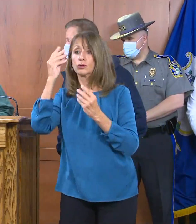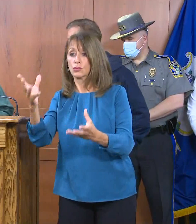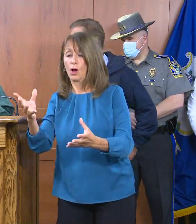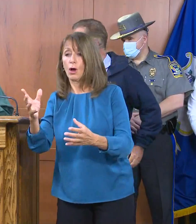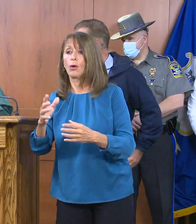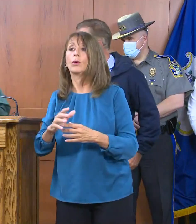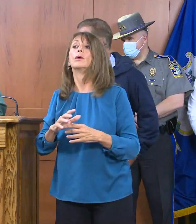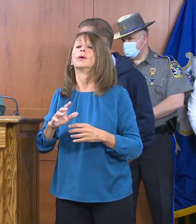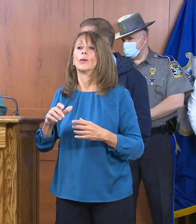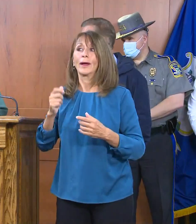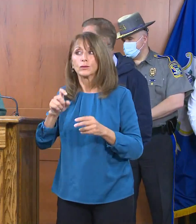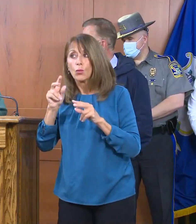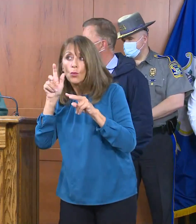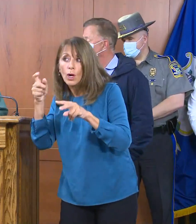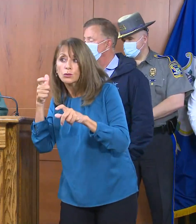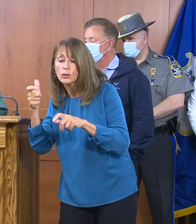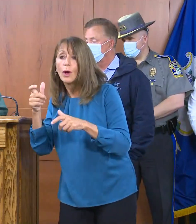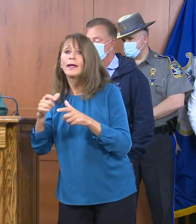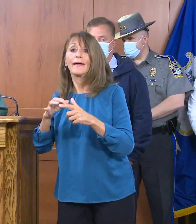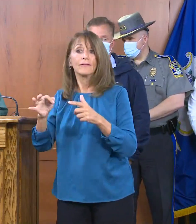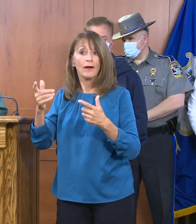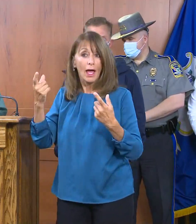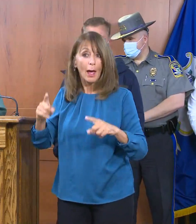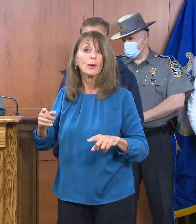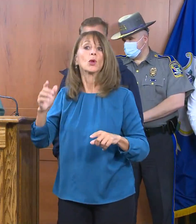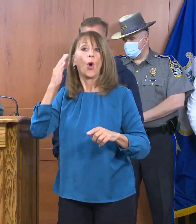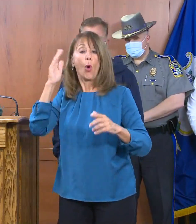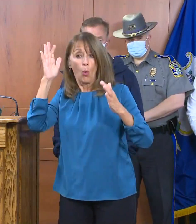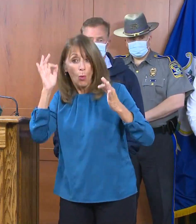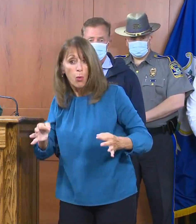actually hits the ground, we'll issue the necessary warnings.